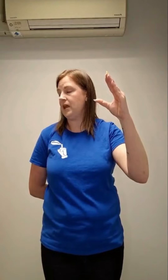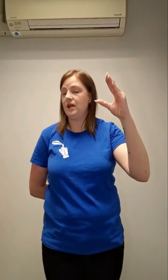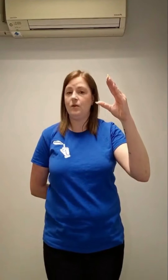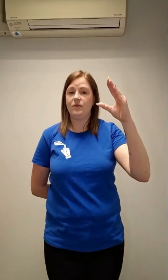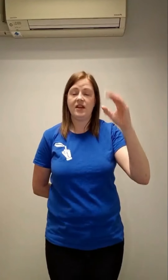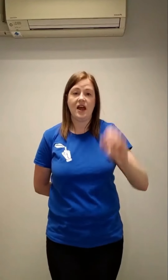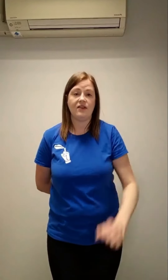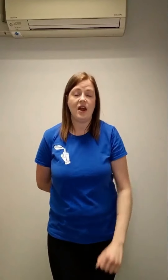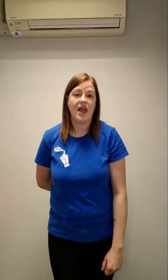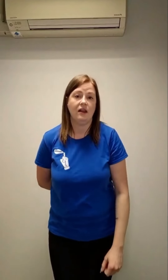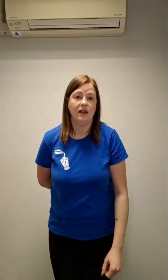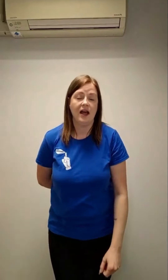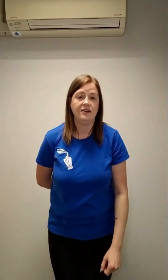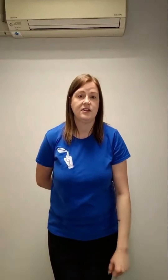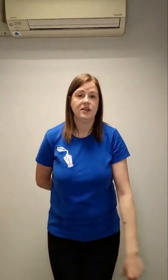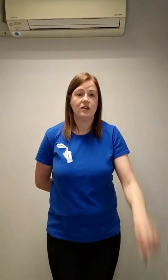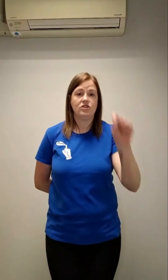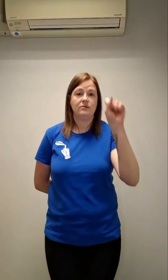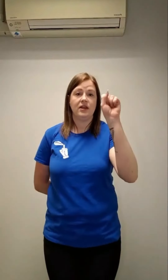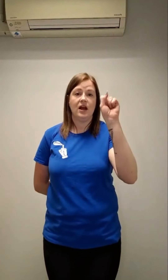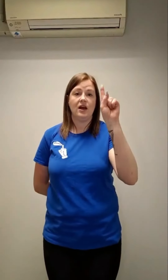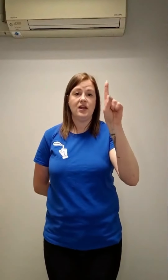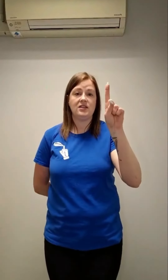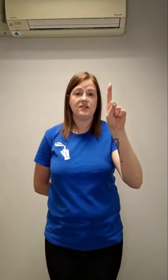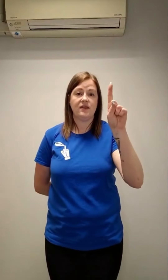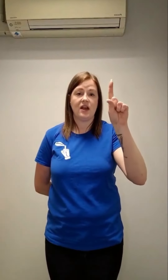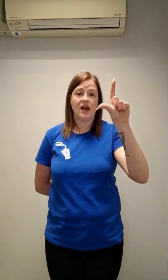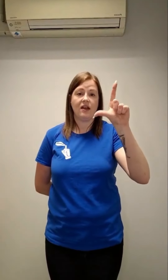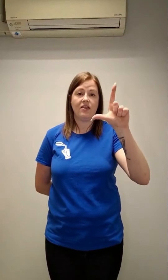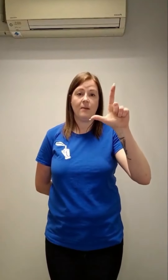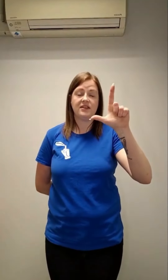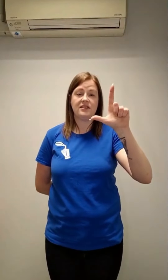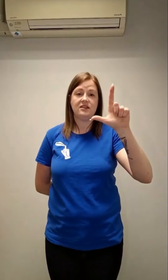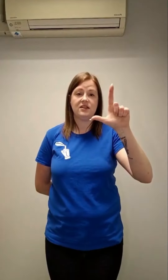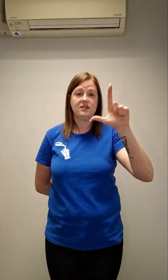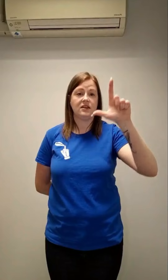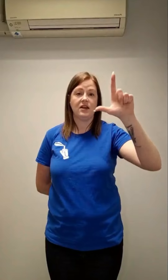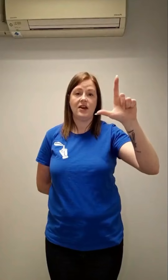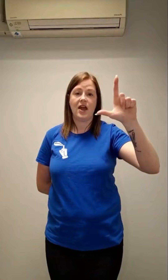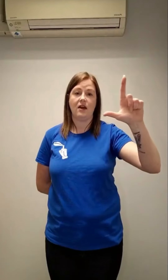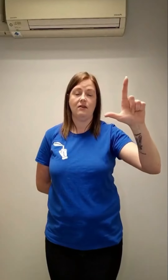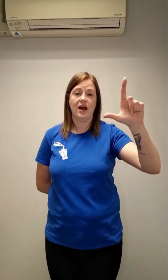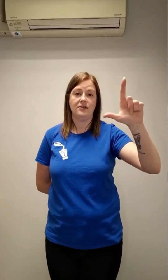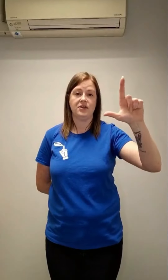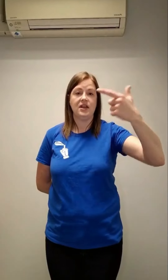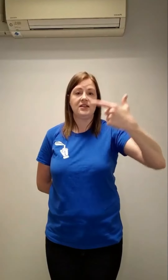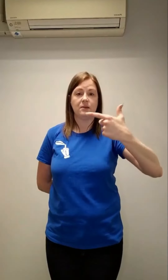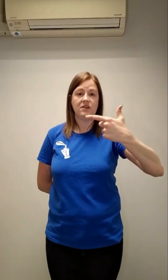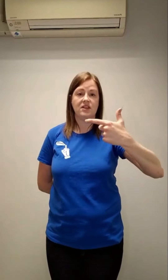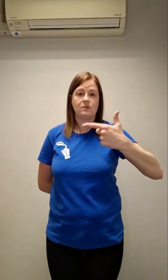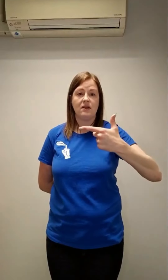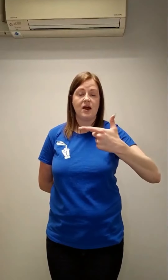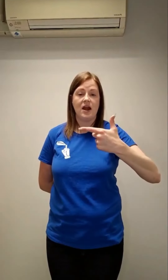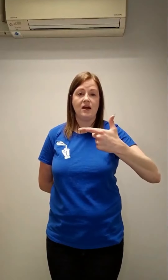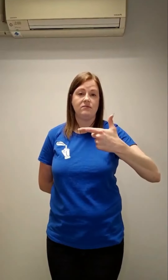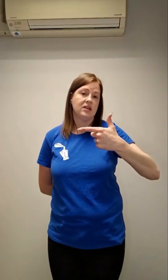We then have an L hand, simply our index finger and our thumb extended, an L hand. This can be this way round, it